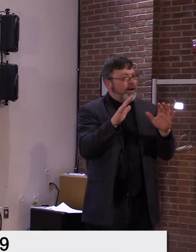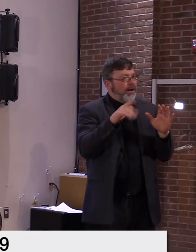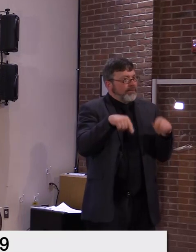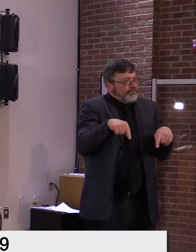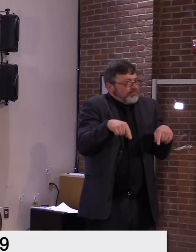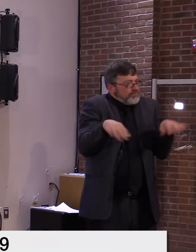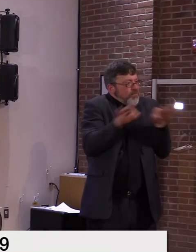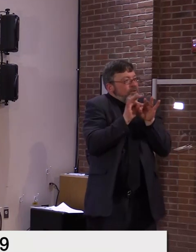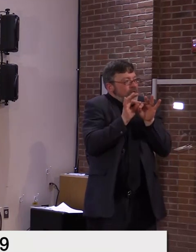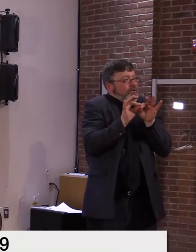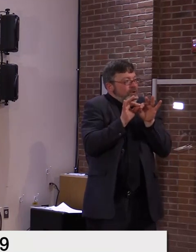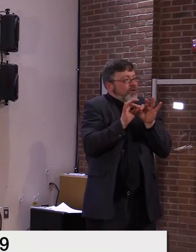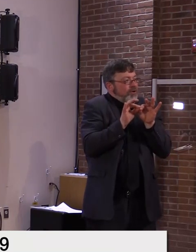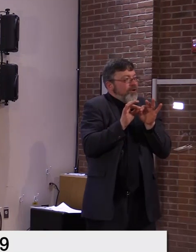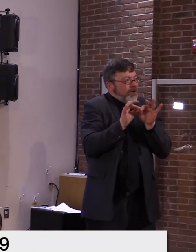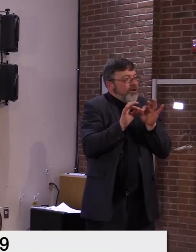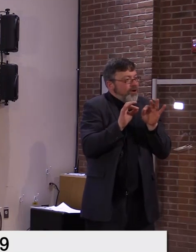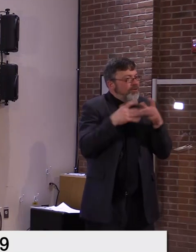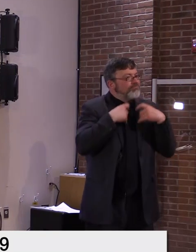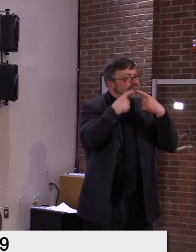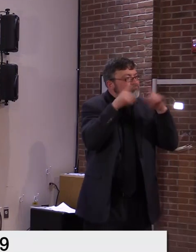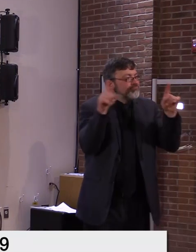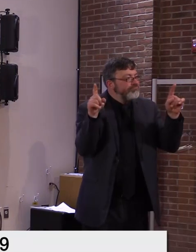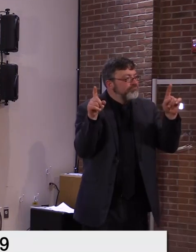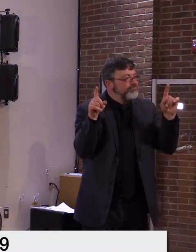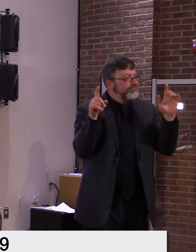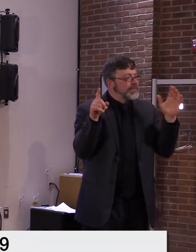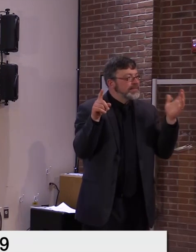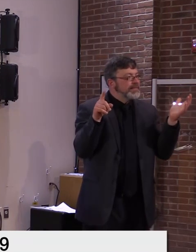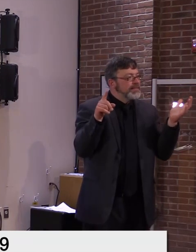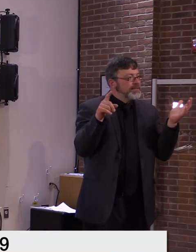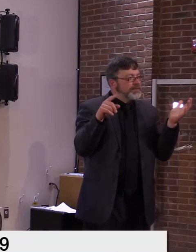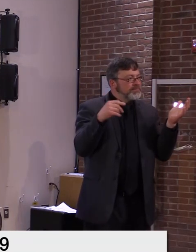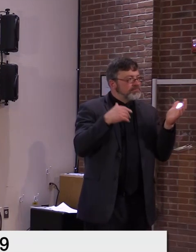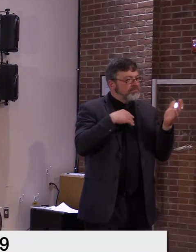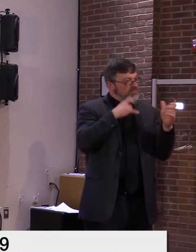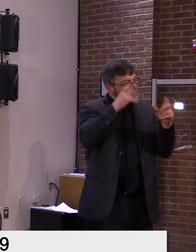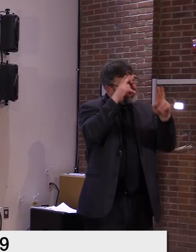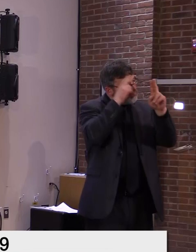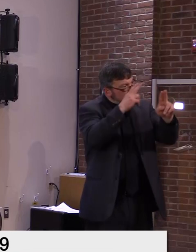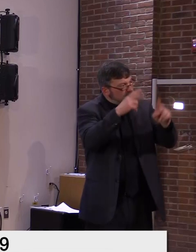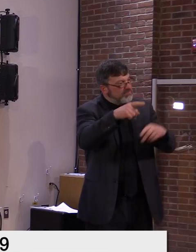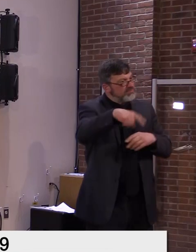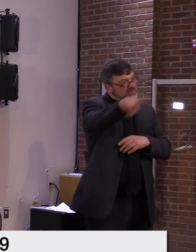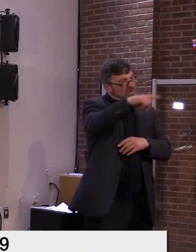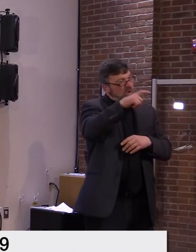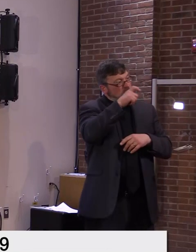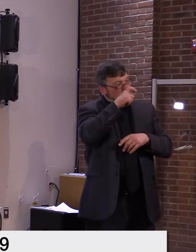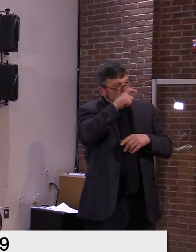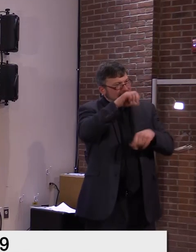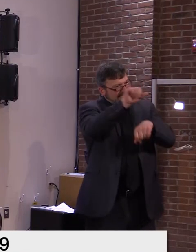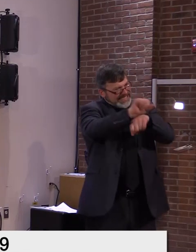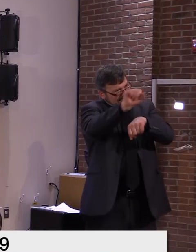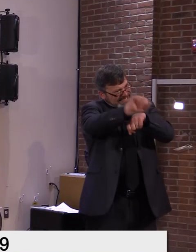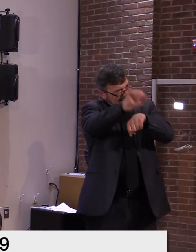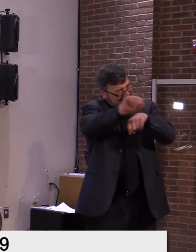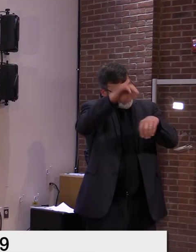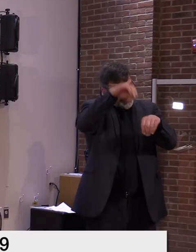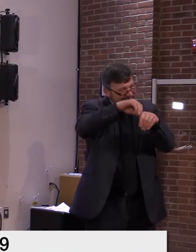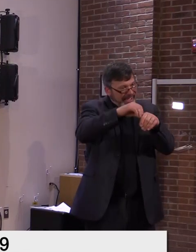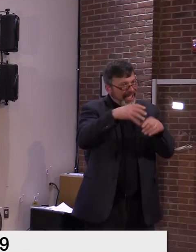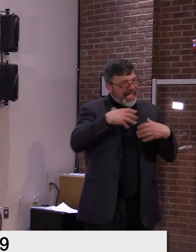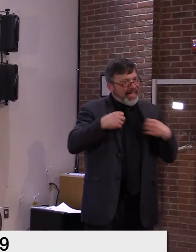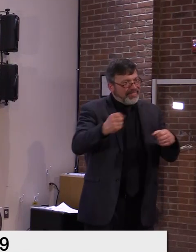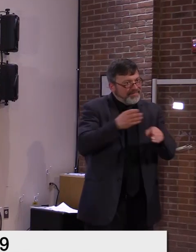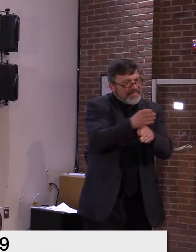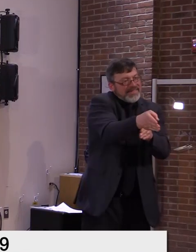life. We've much work to do on this front. Public health never sleeps, but when it comes to COVID work, we would like